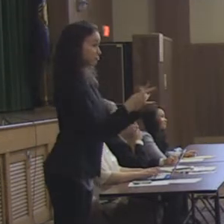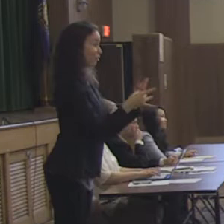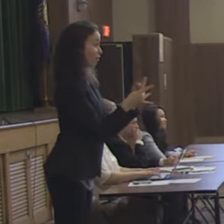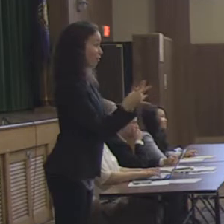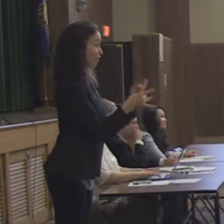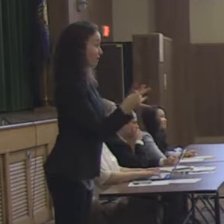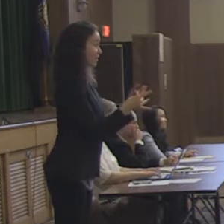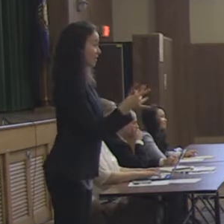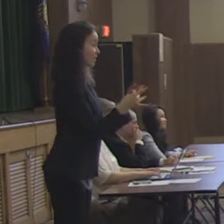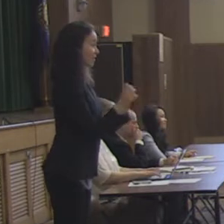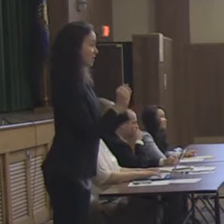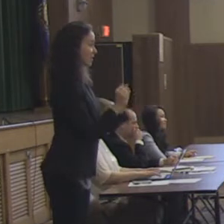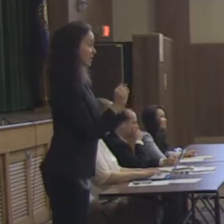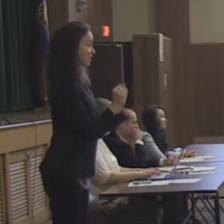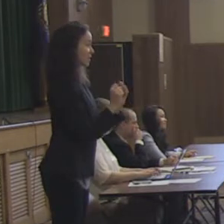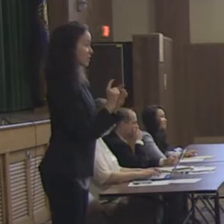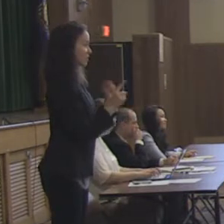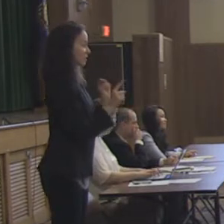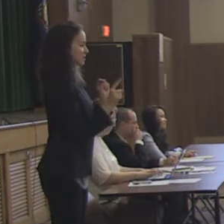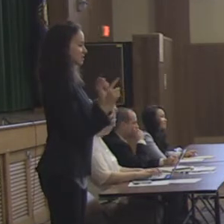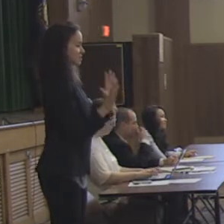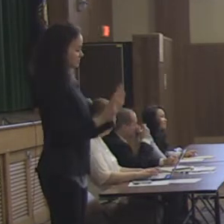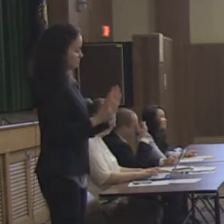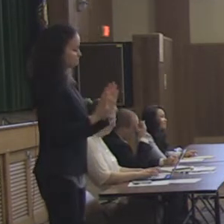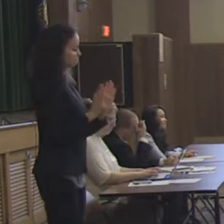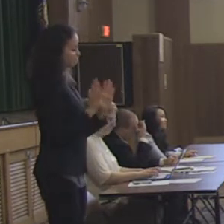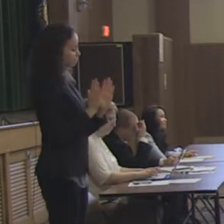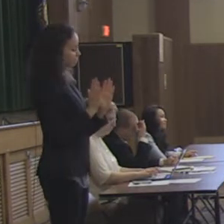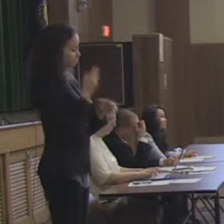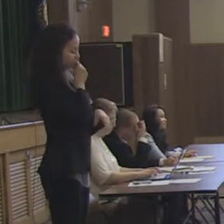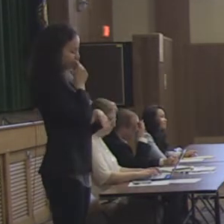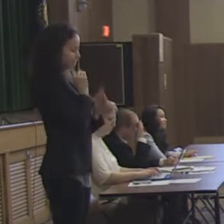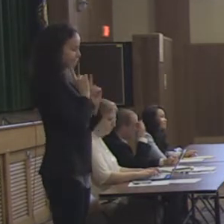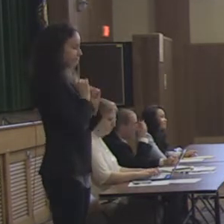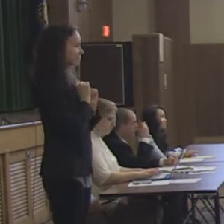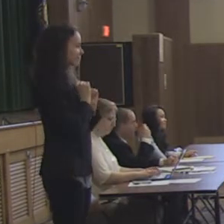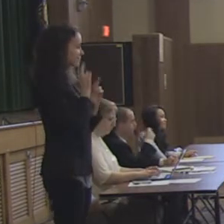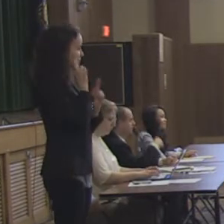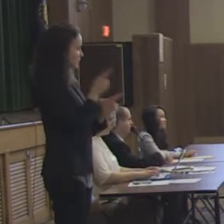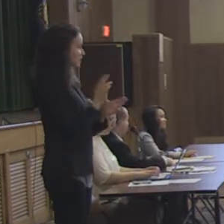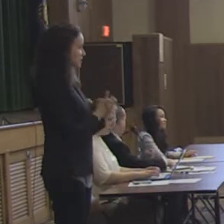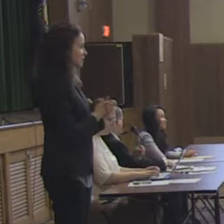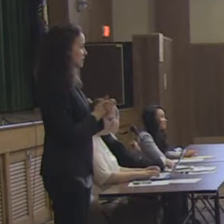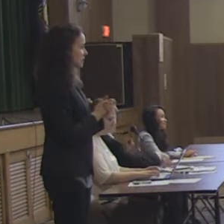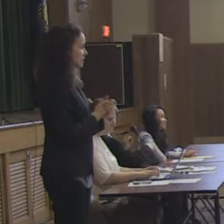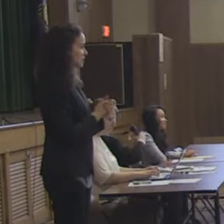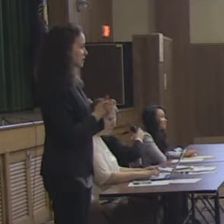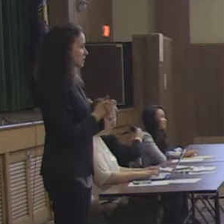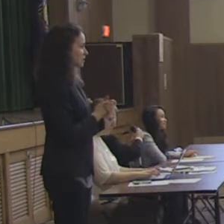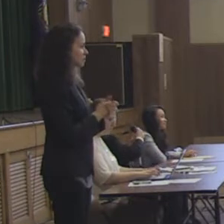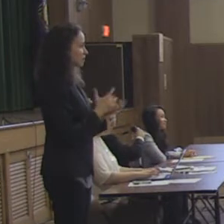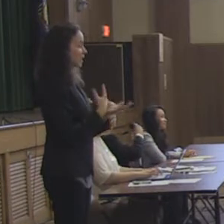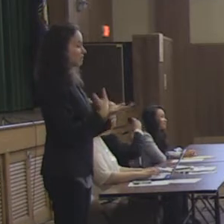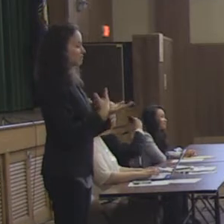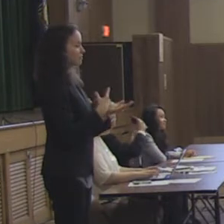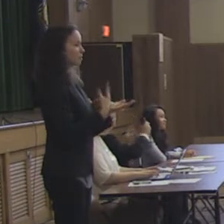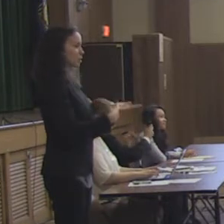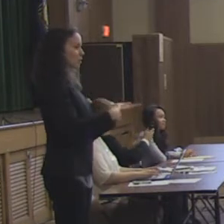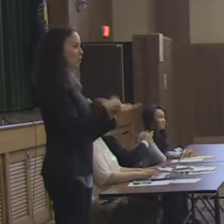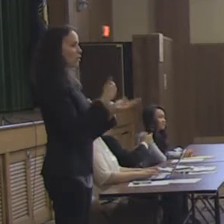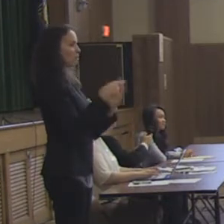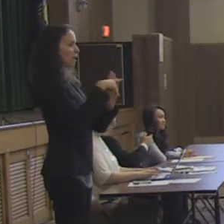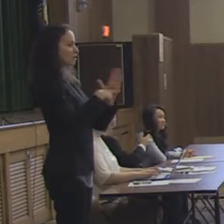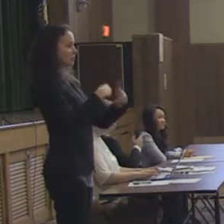we signed a code of ethics that we cannot talk about against policies at my facility.